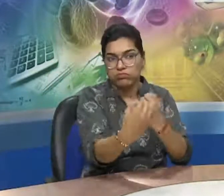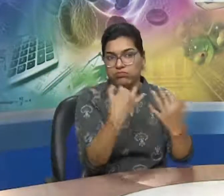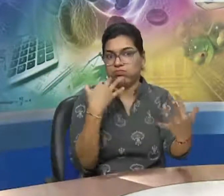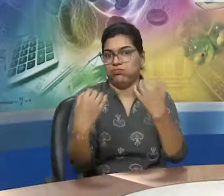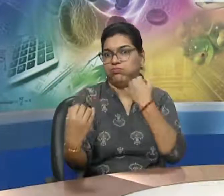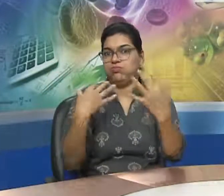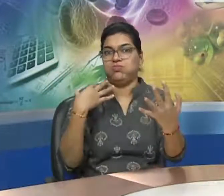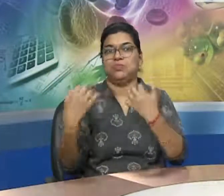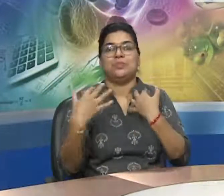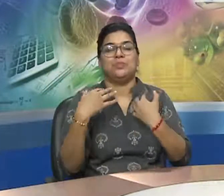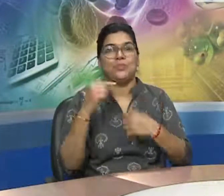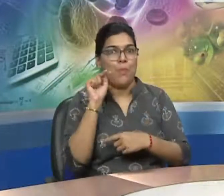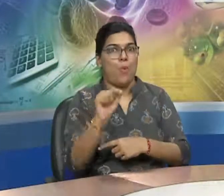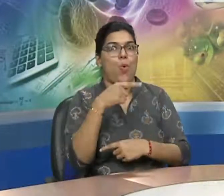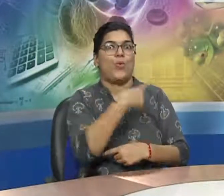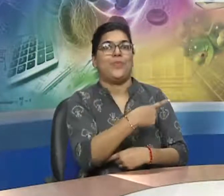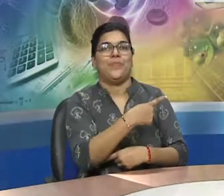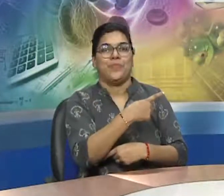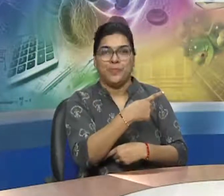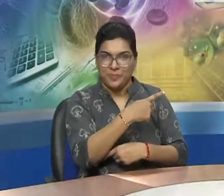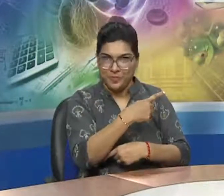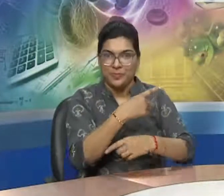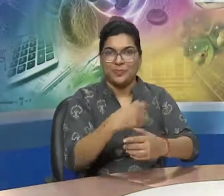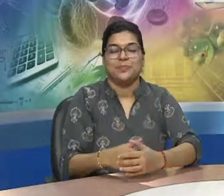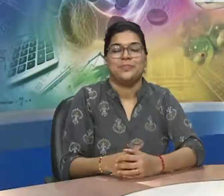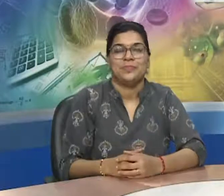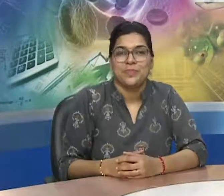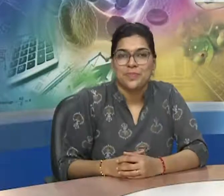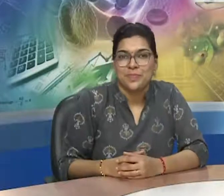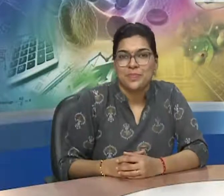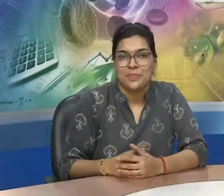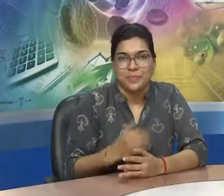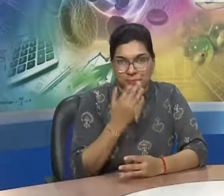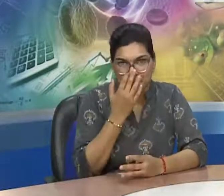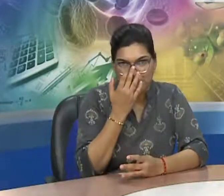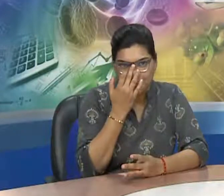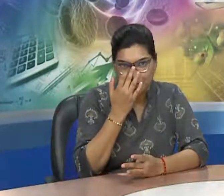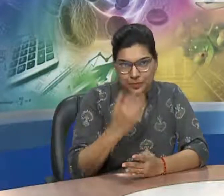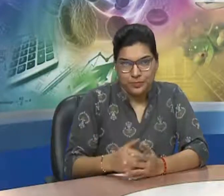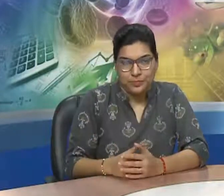So accordingly, we change ourselves.